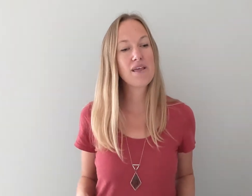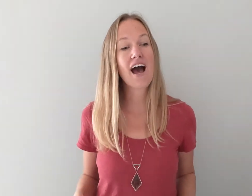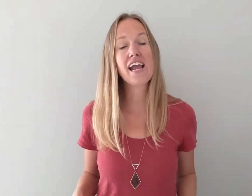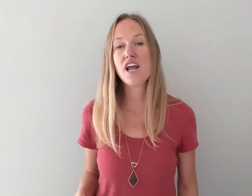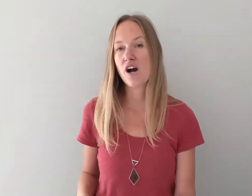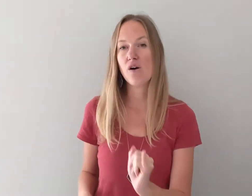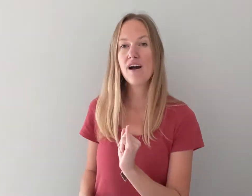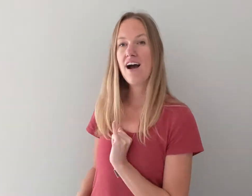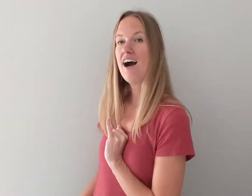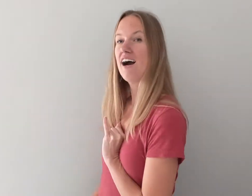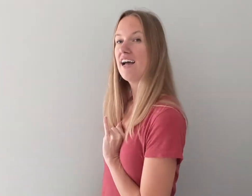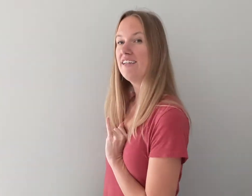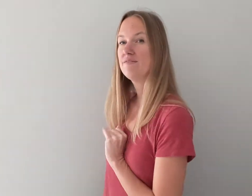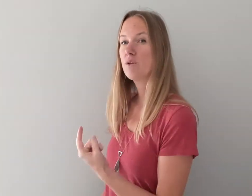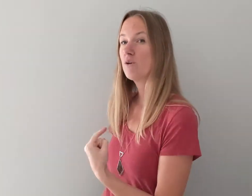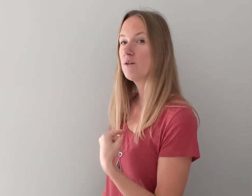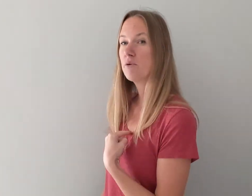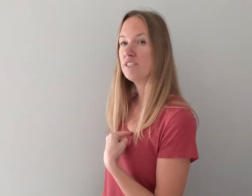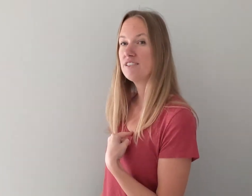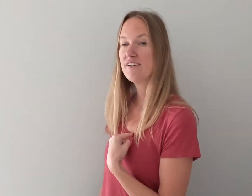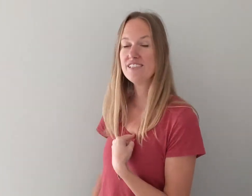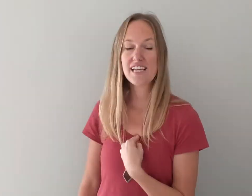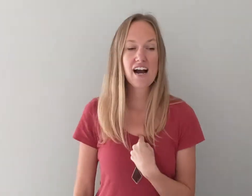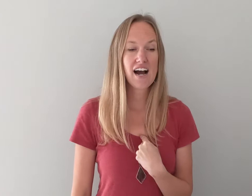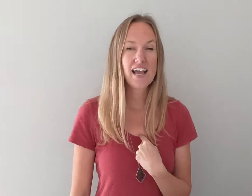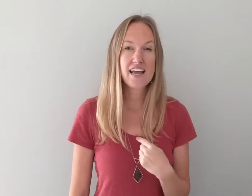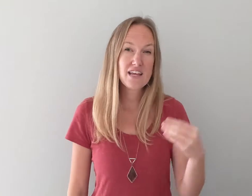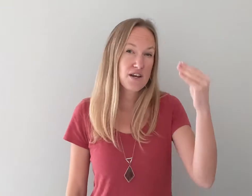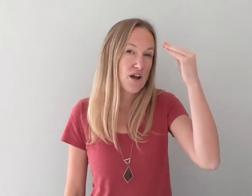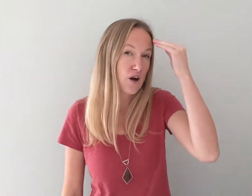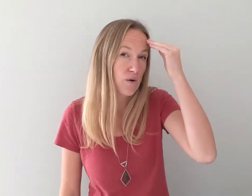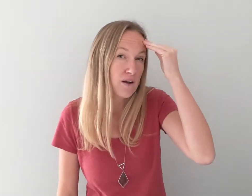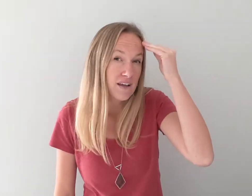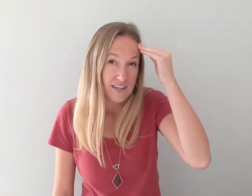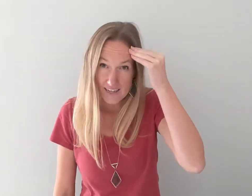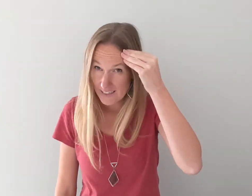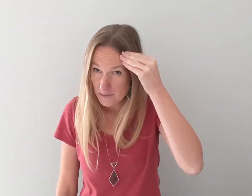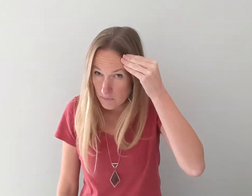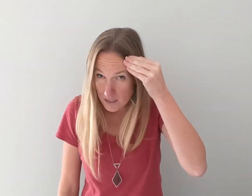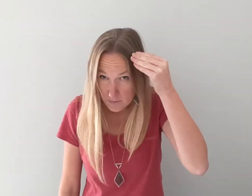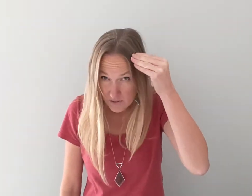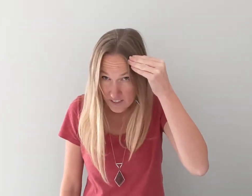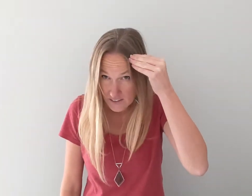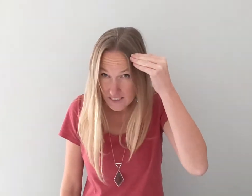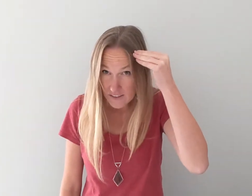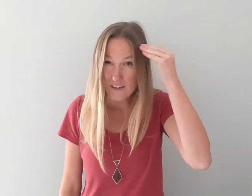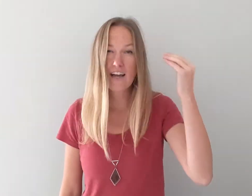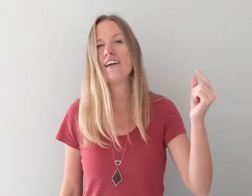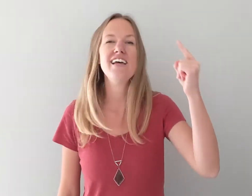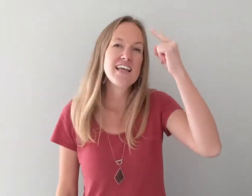I know, I, or you can point to yourself and say I, and then know. Okay, that's multiple fingers here at your head.